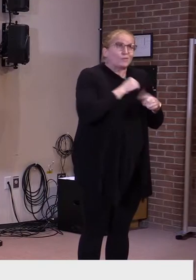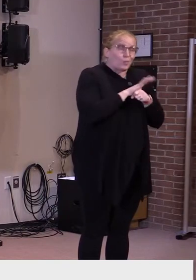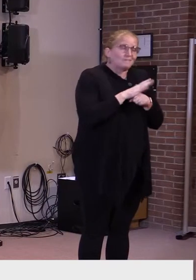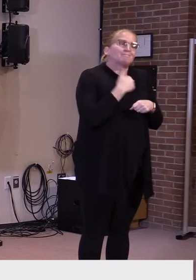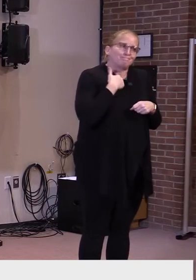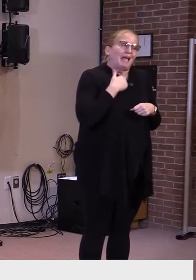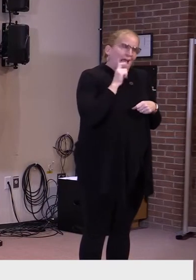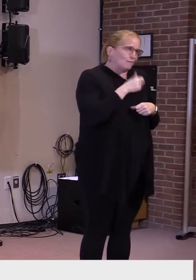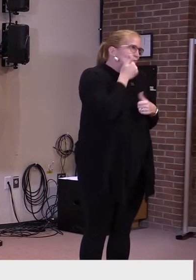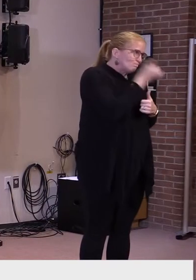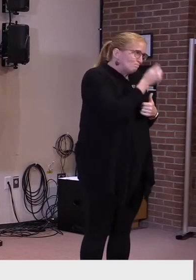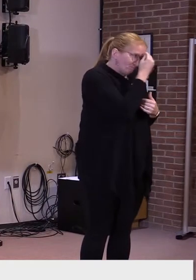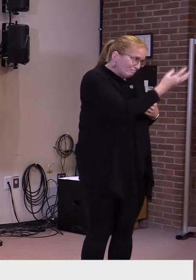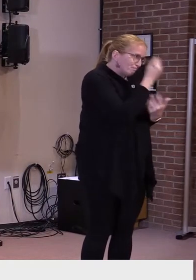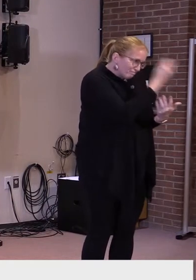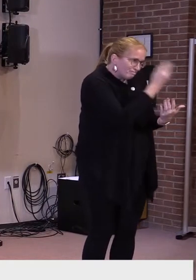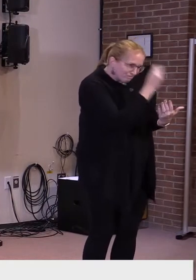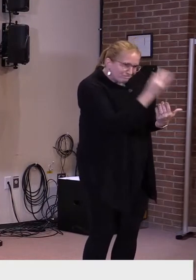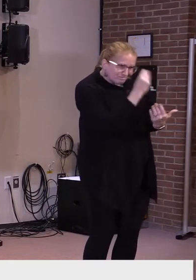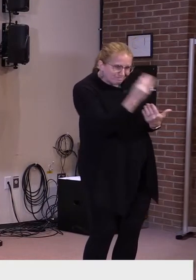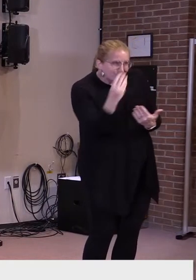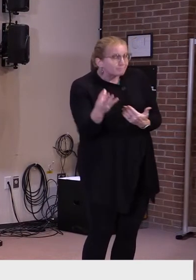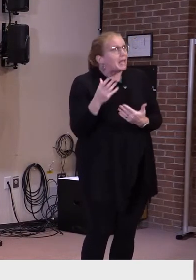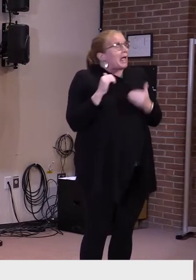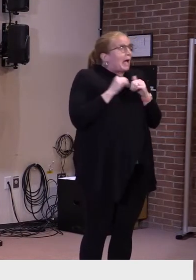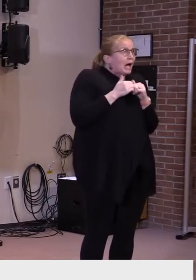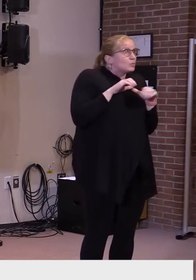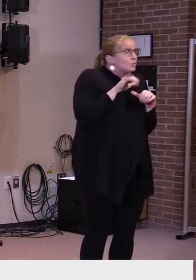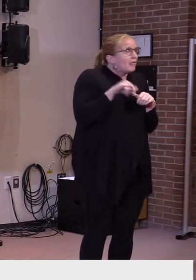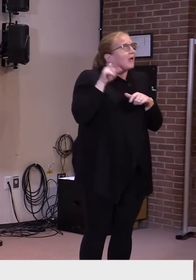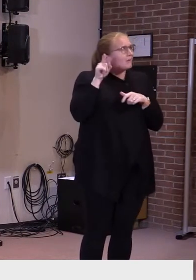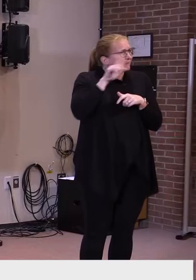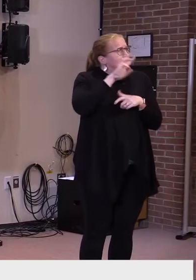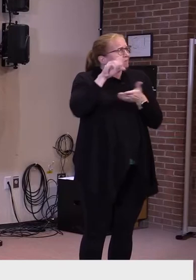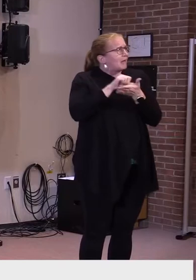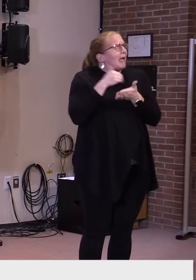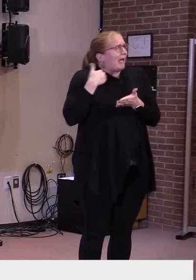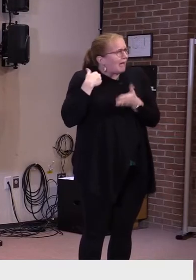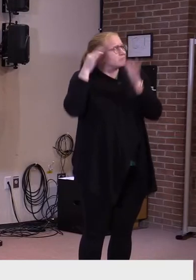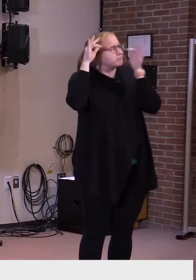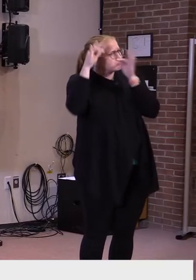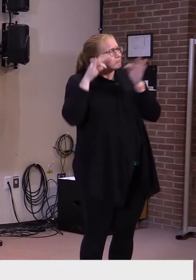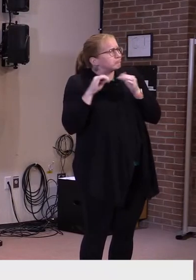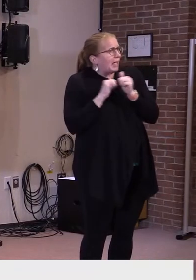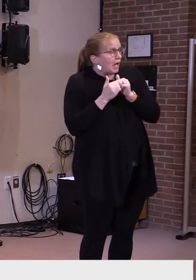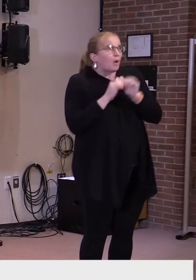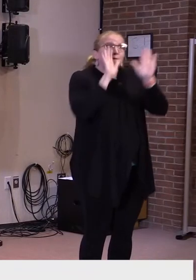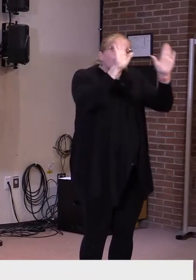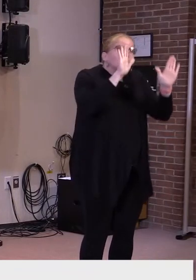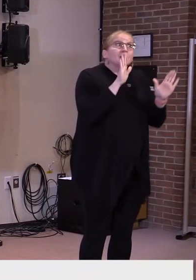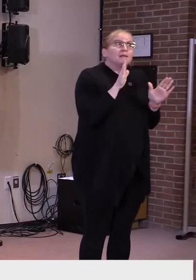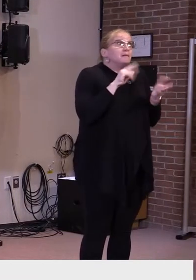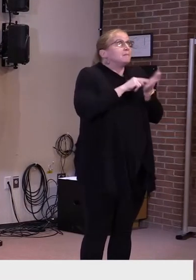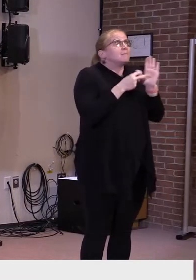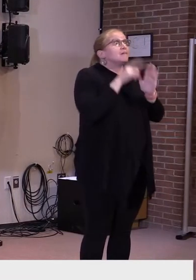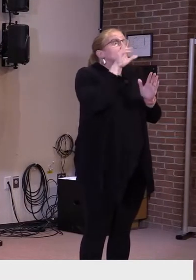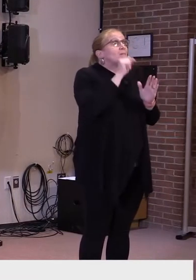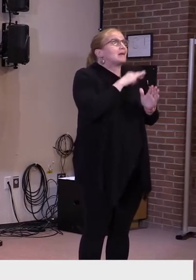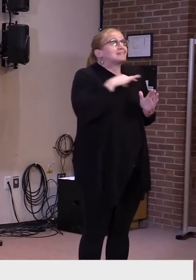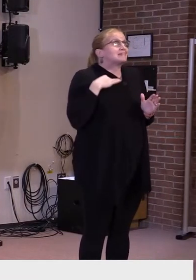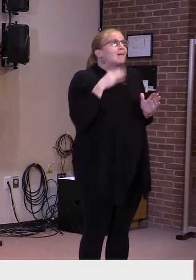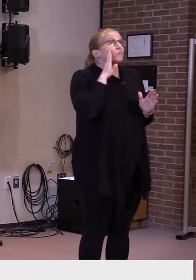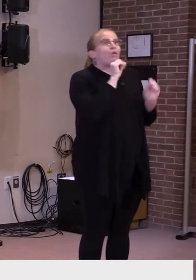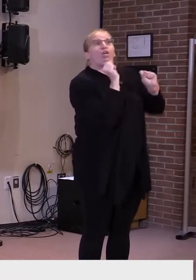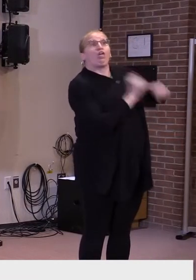provides detailed instructions. We still plan to use our traditional contact tracing approach, but have